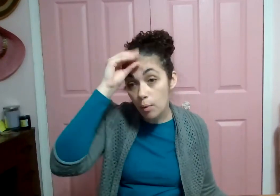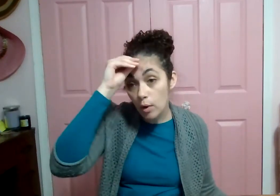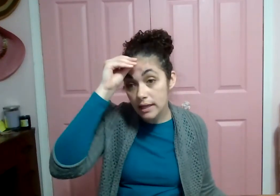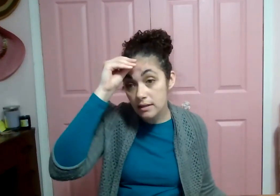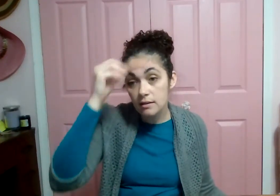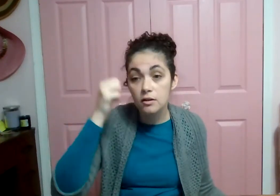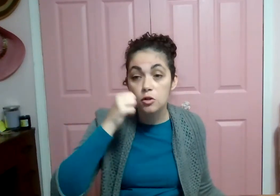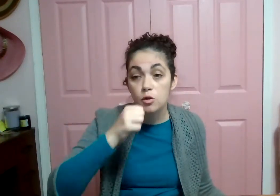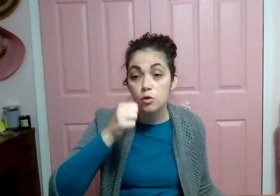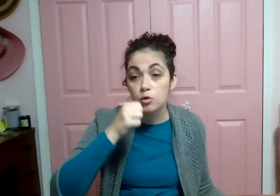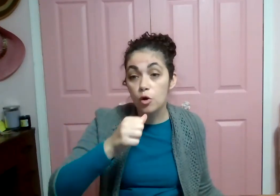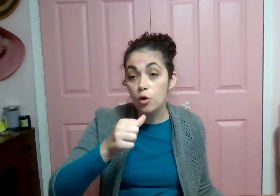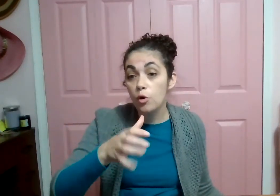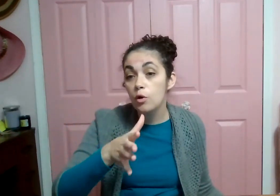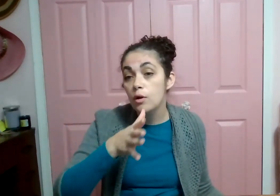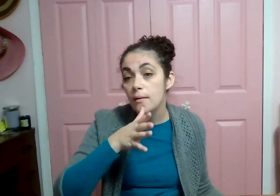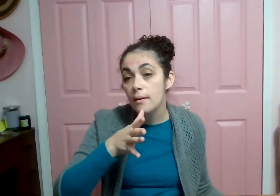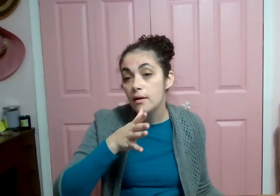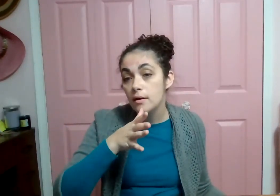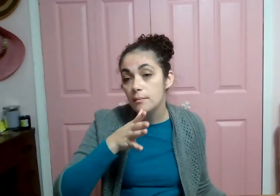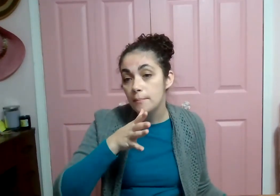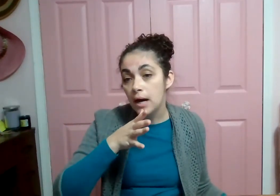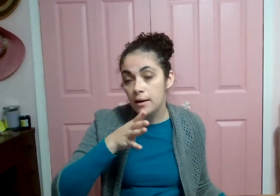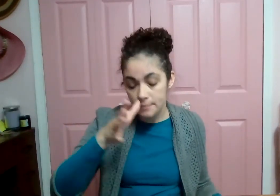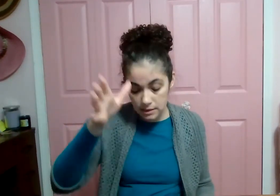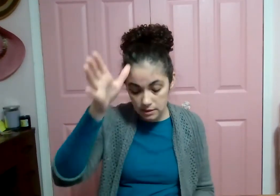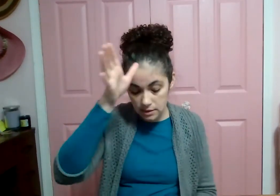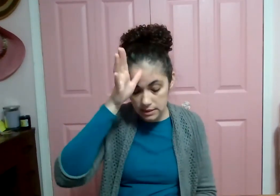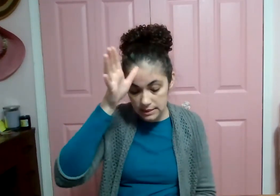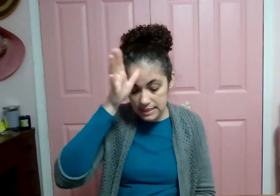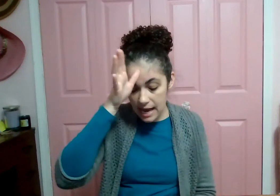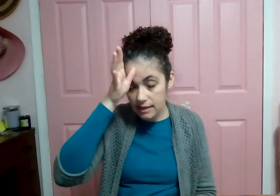Boy, girl, mom, dad,